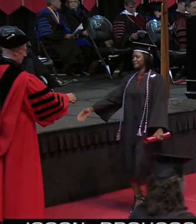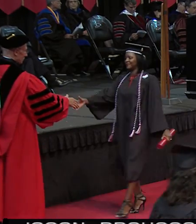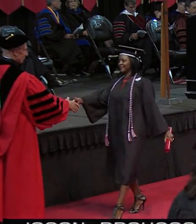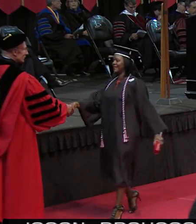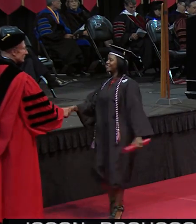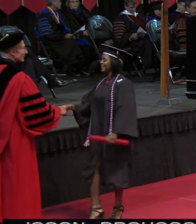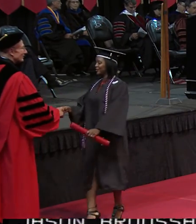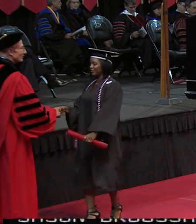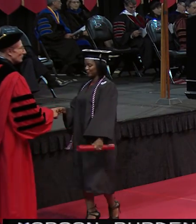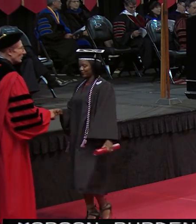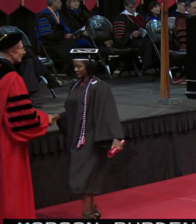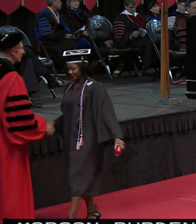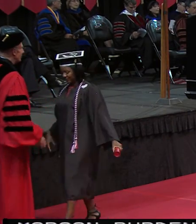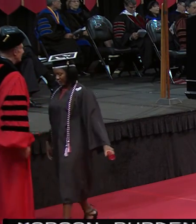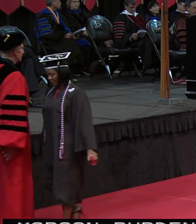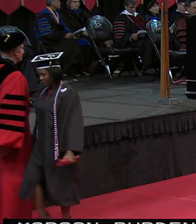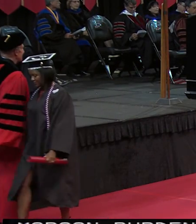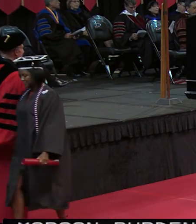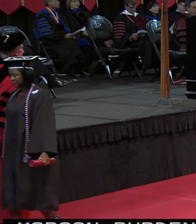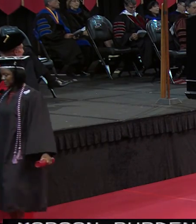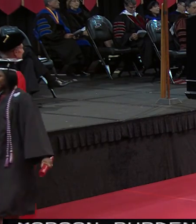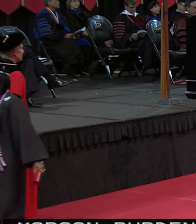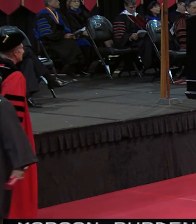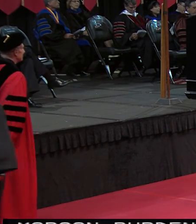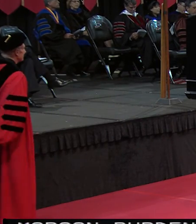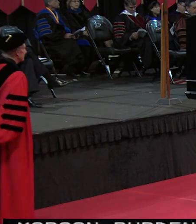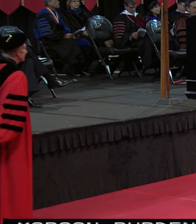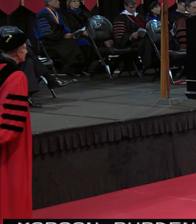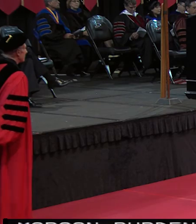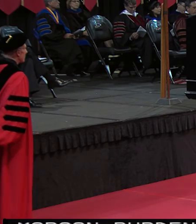DeMarcus Jamal Bushnell.